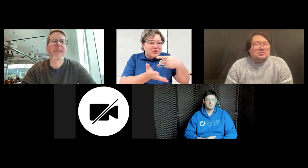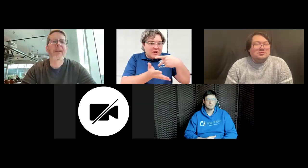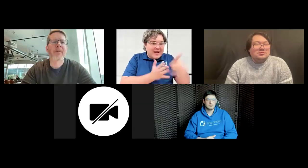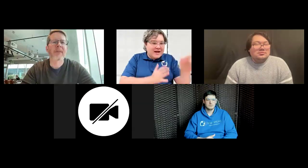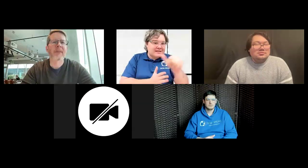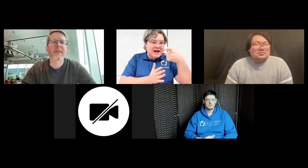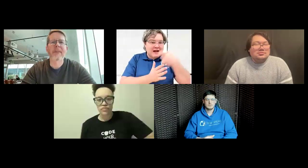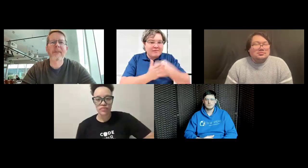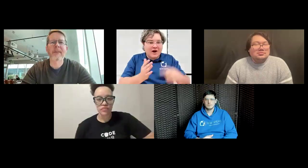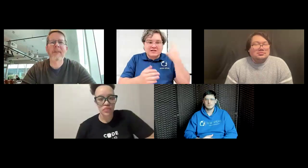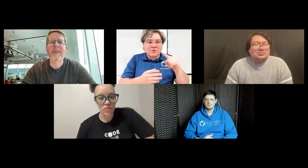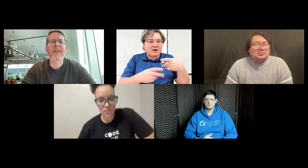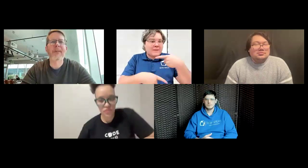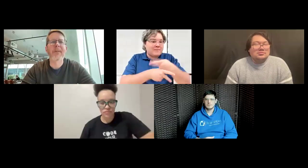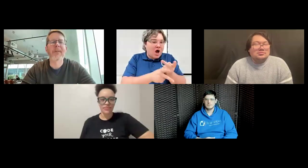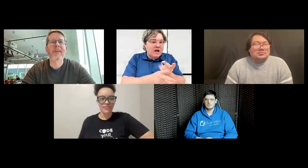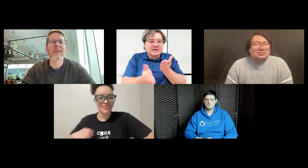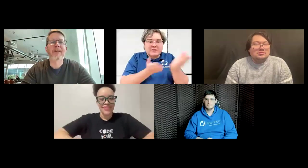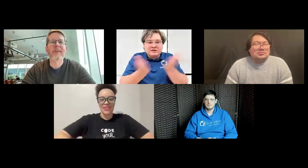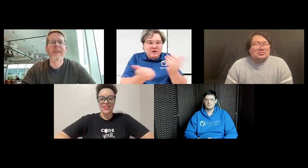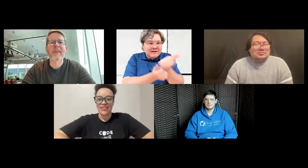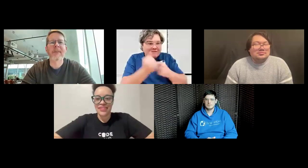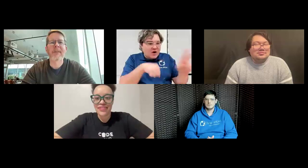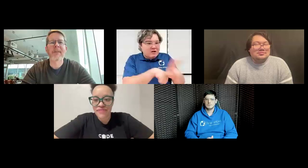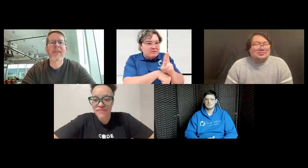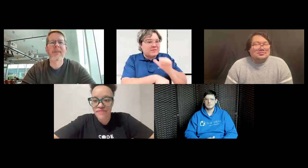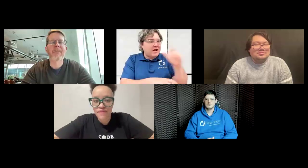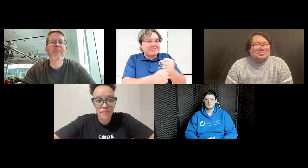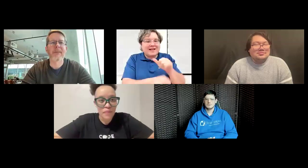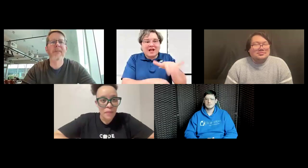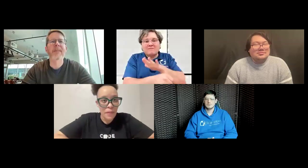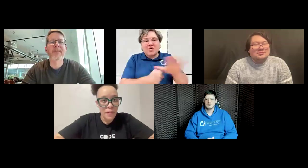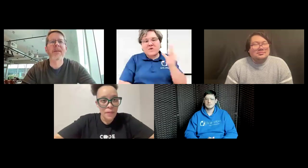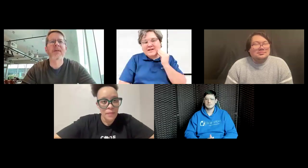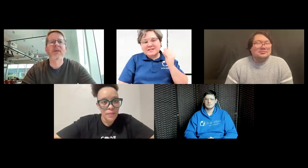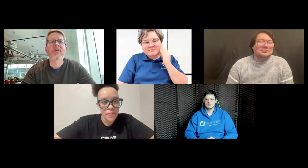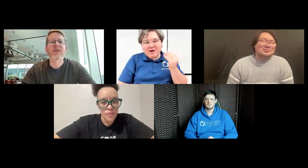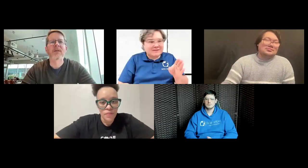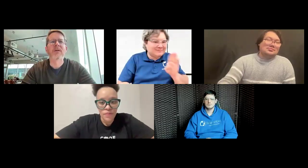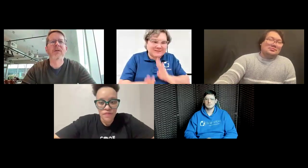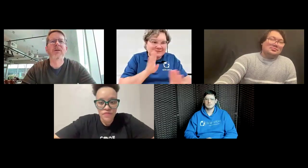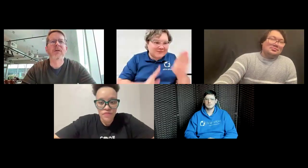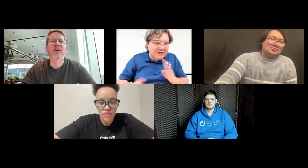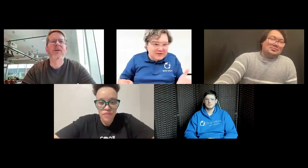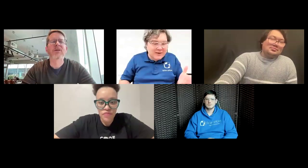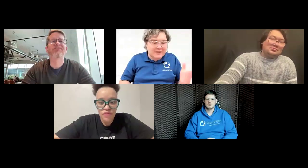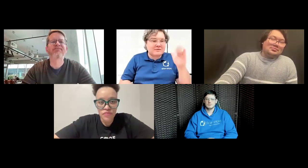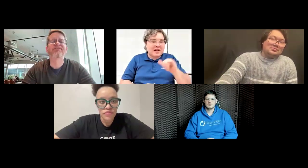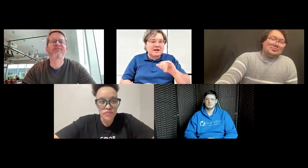voice recognition, right? And so paying the cost for production, it's something we want them to have the full experience